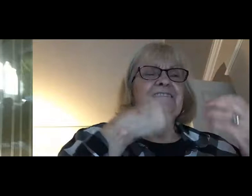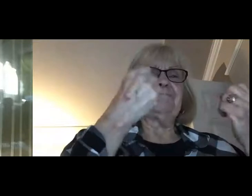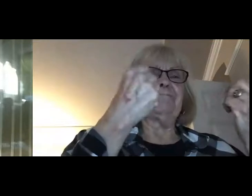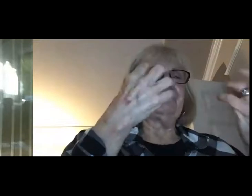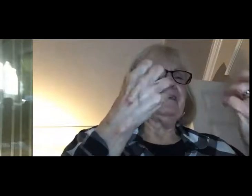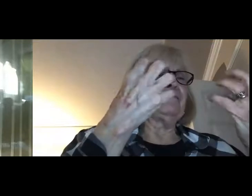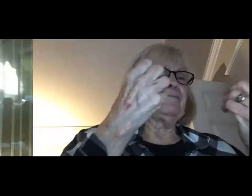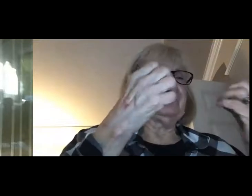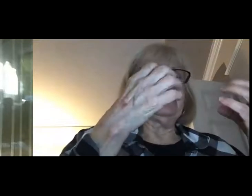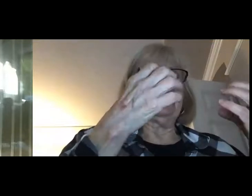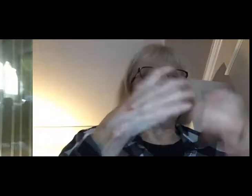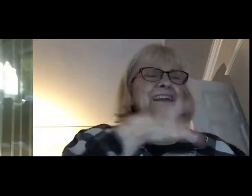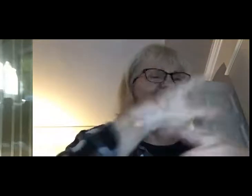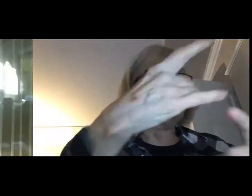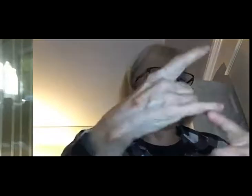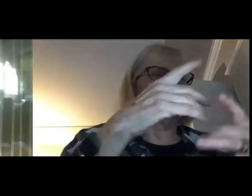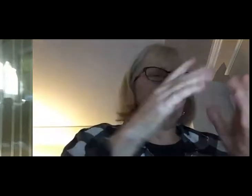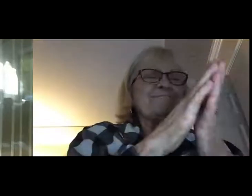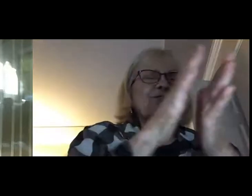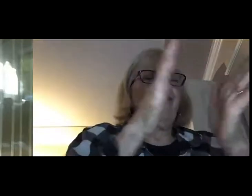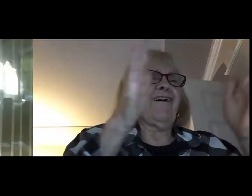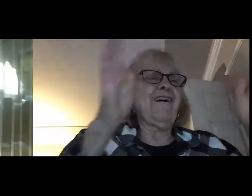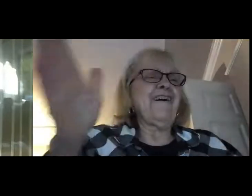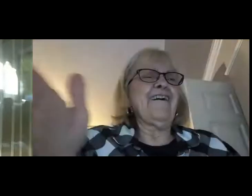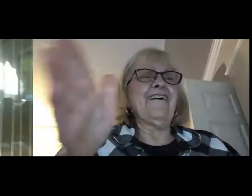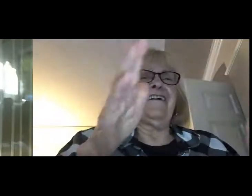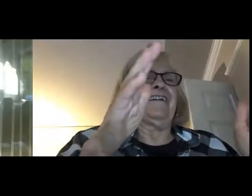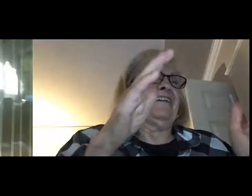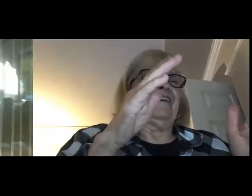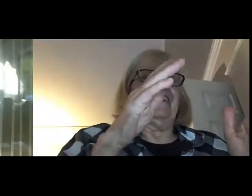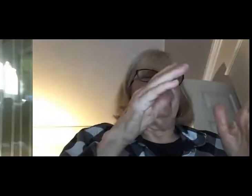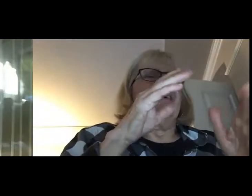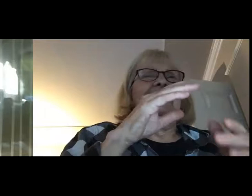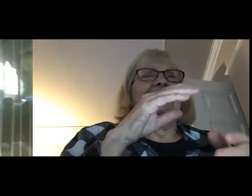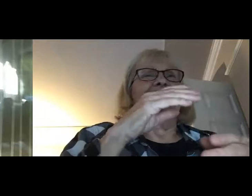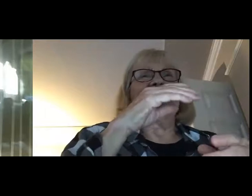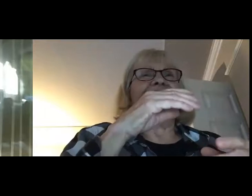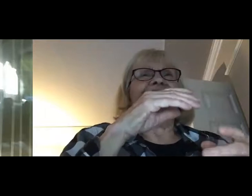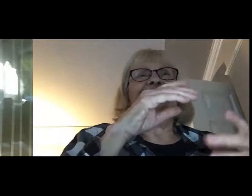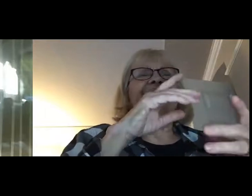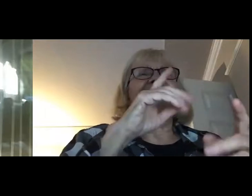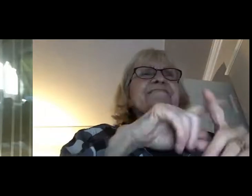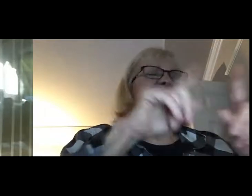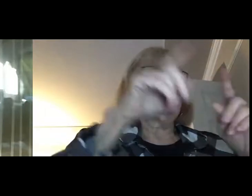such a great communicator. Many, many, many, many interesting, broad,